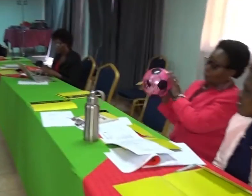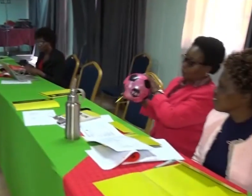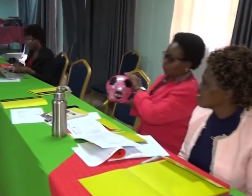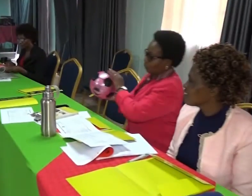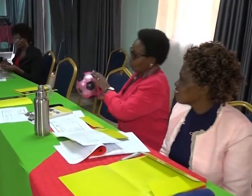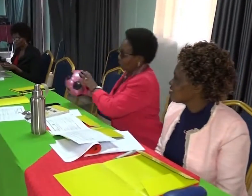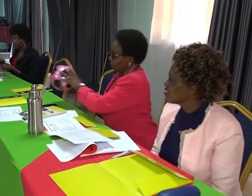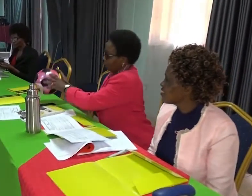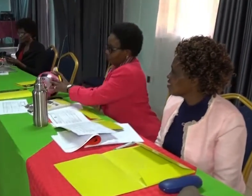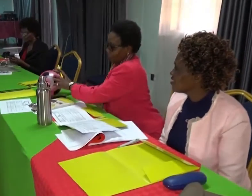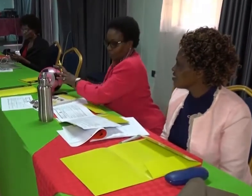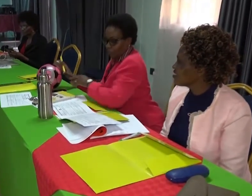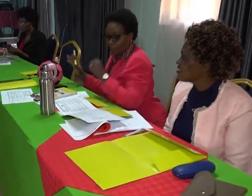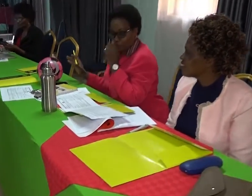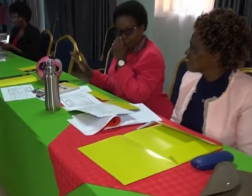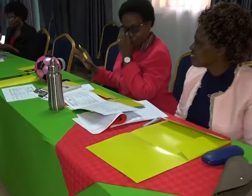Great.